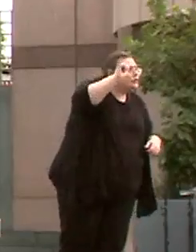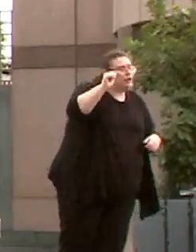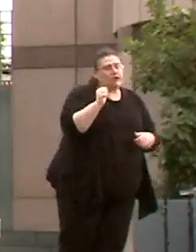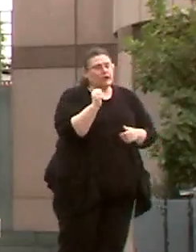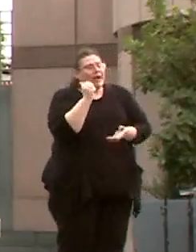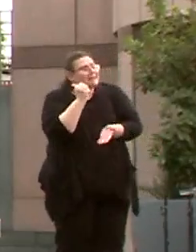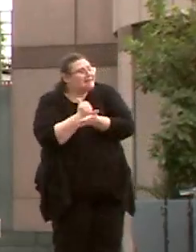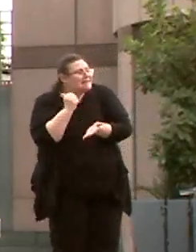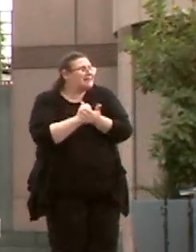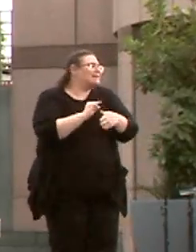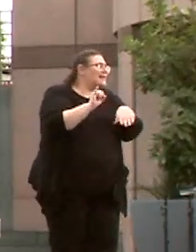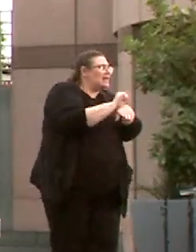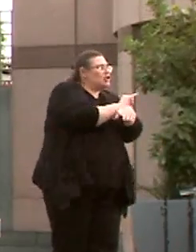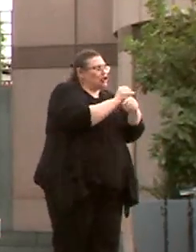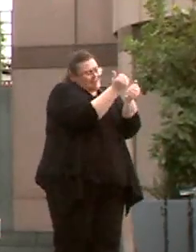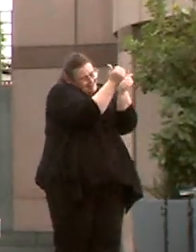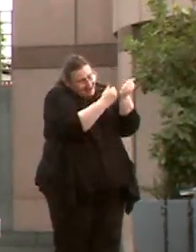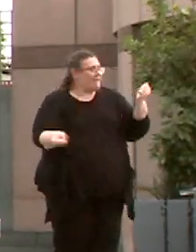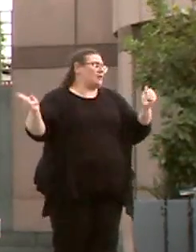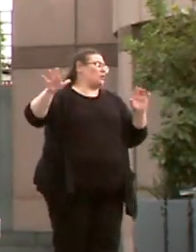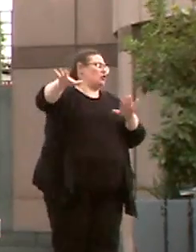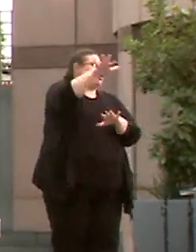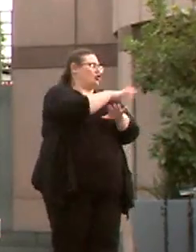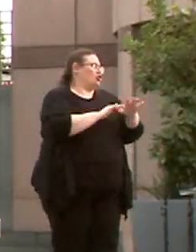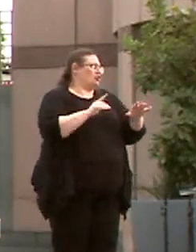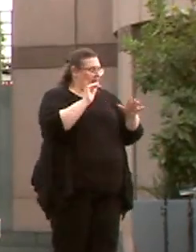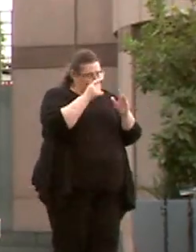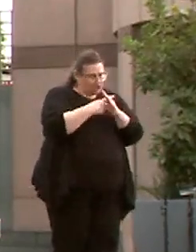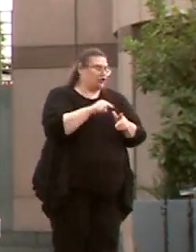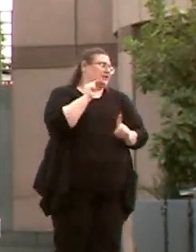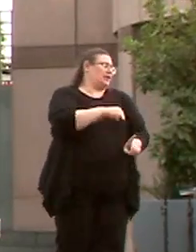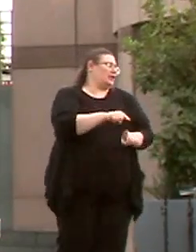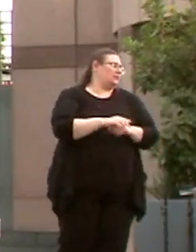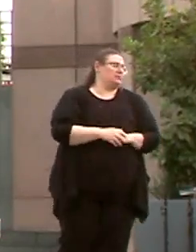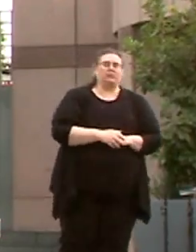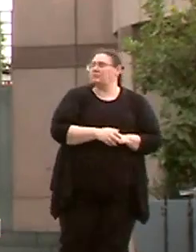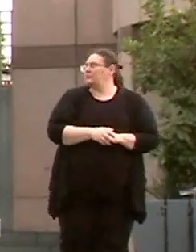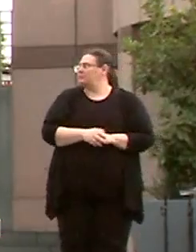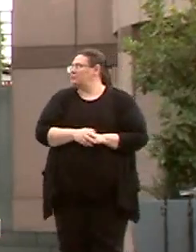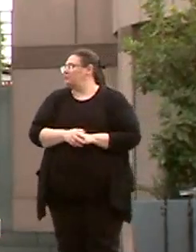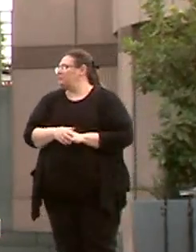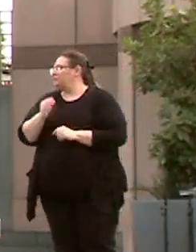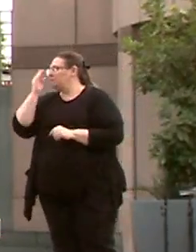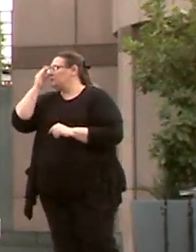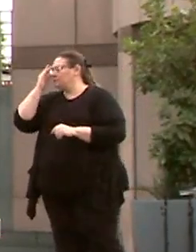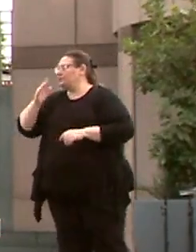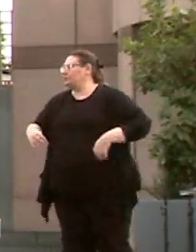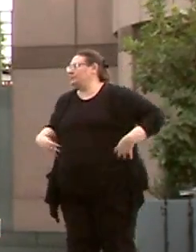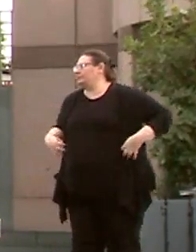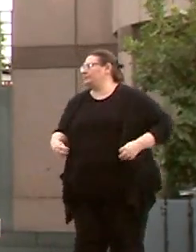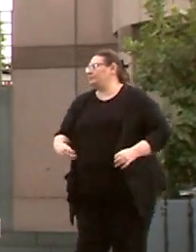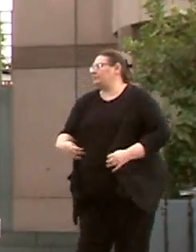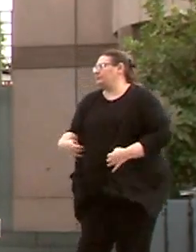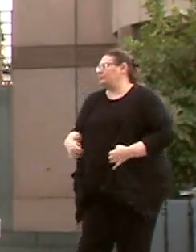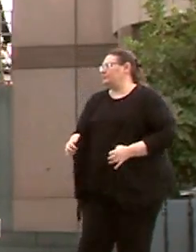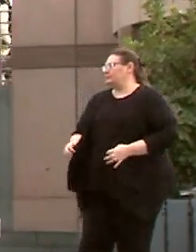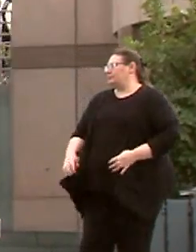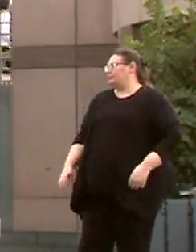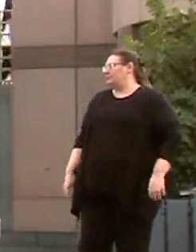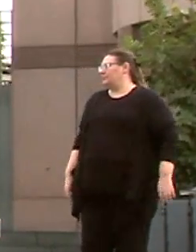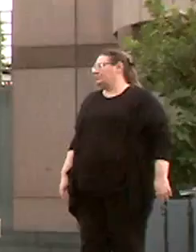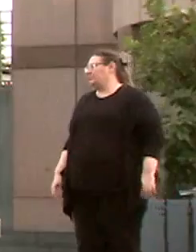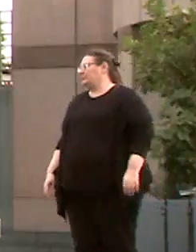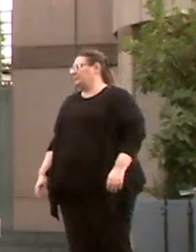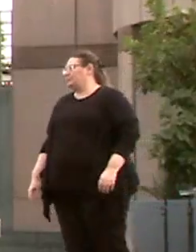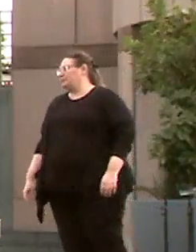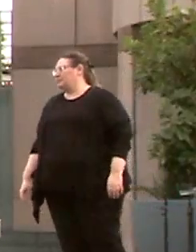and interns at the studios. That's where it needs to start, really. Yeah, to follow up, just the DGA, I think it's